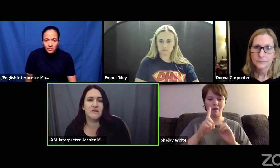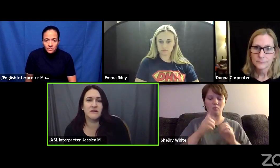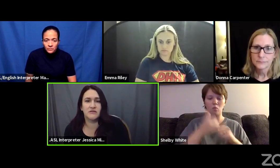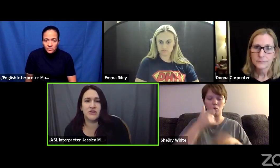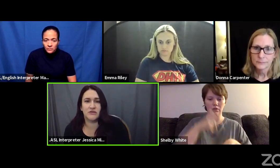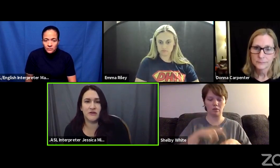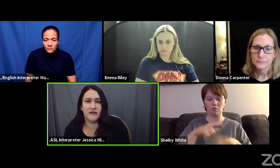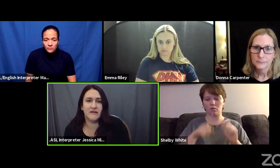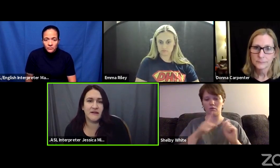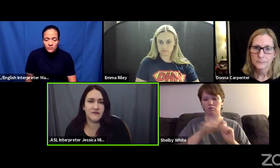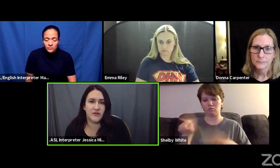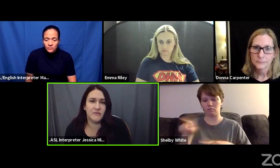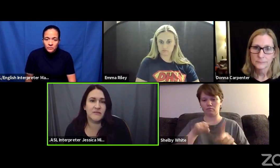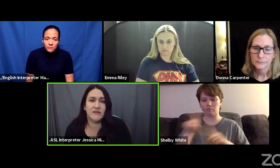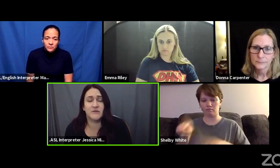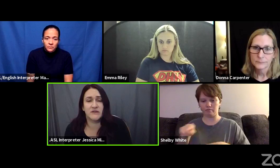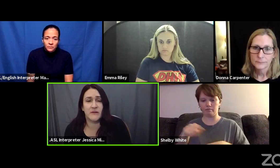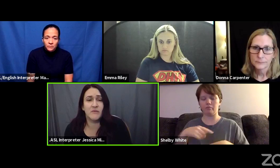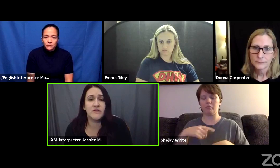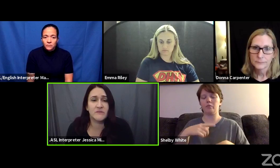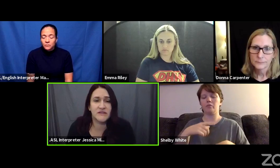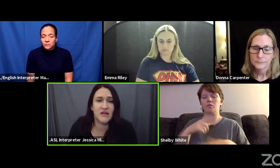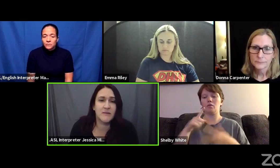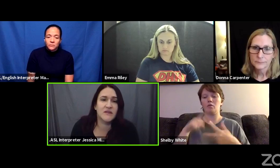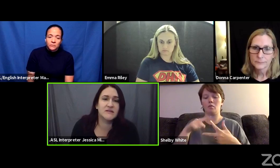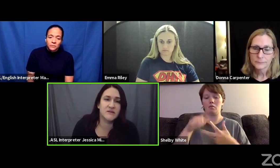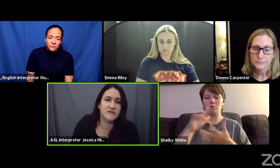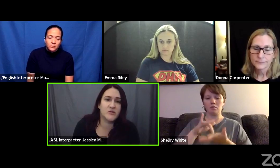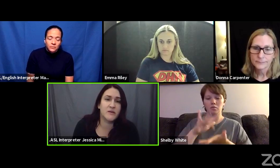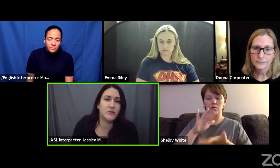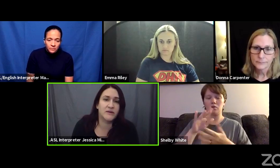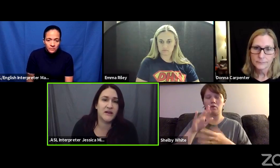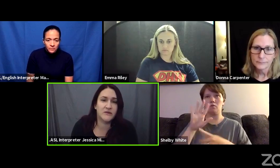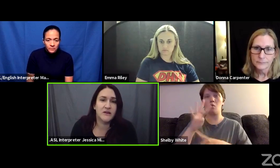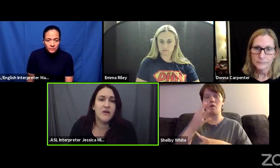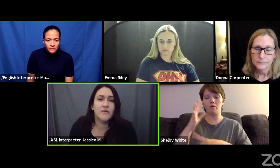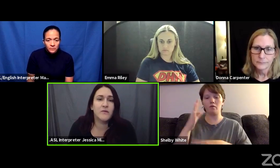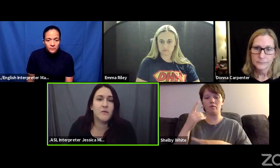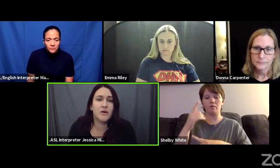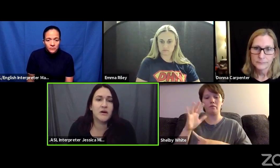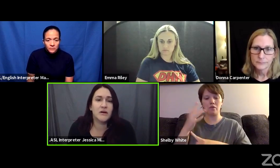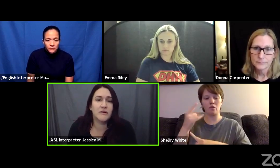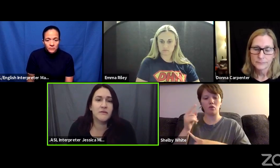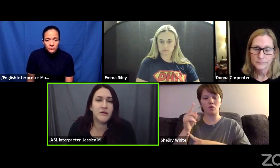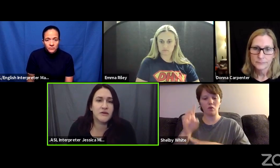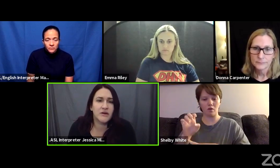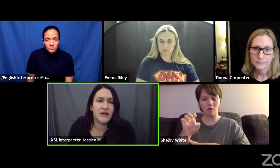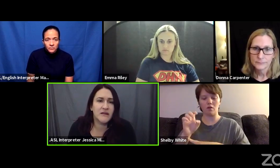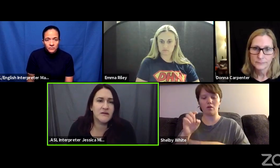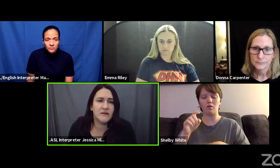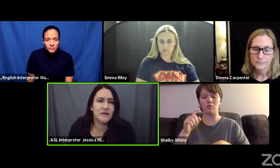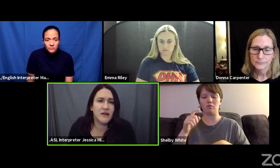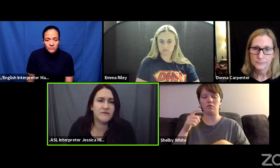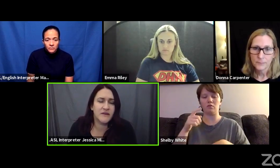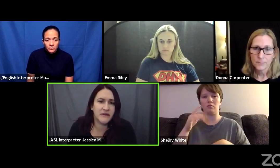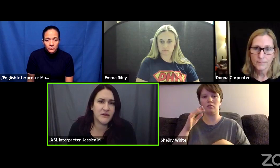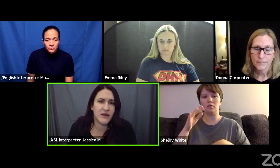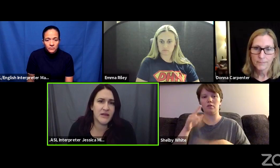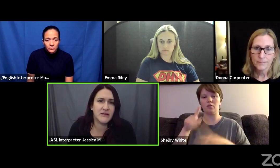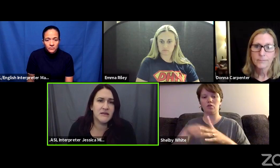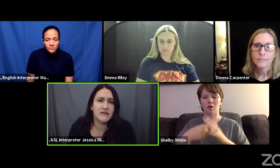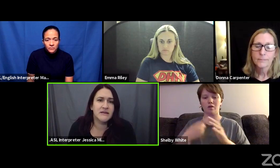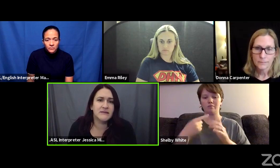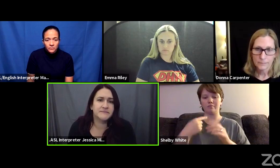between the general ed classroom. That's where I spent most of my time. And then sometimes I would be pulled out for 4th grade and